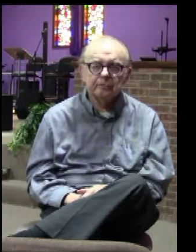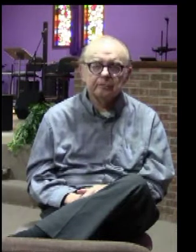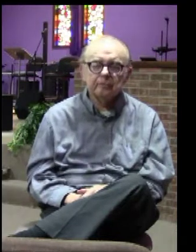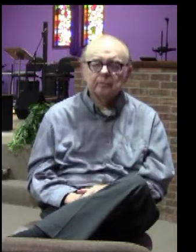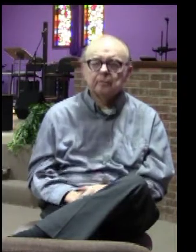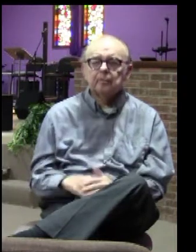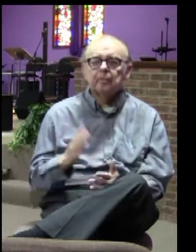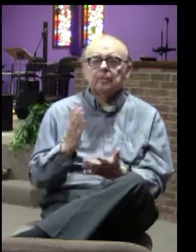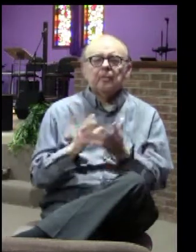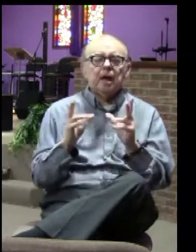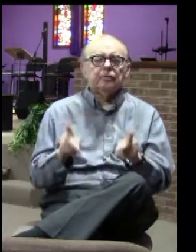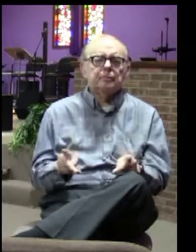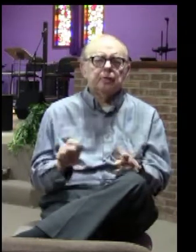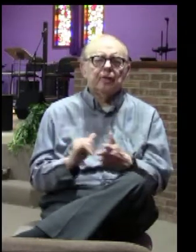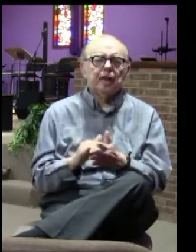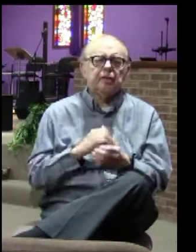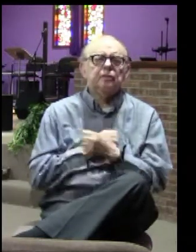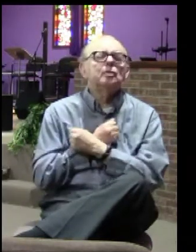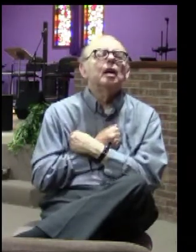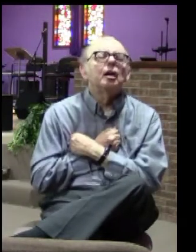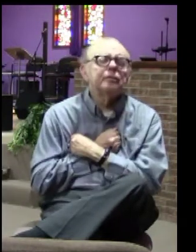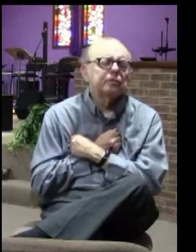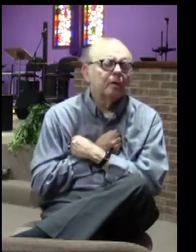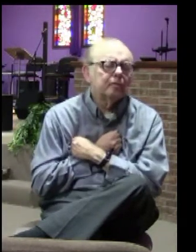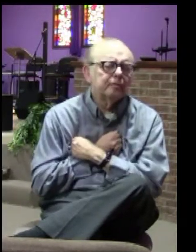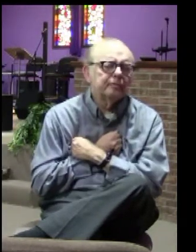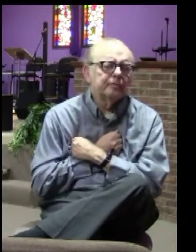you had someone that you loved,